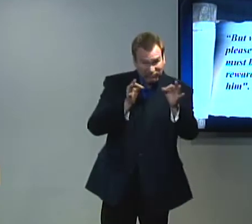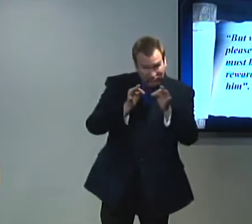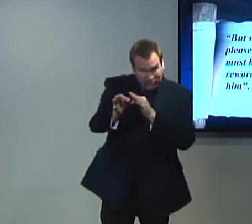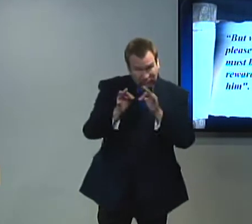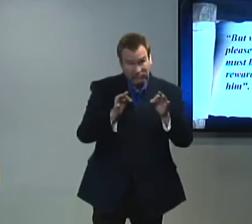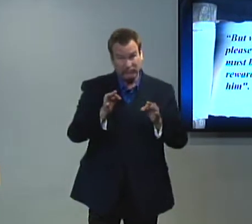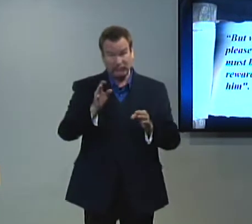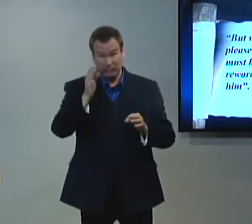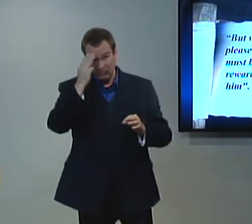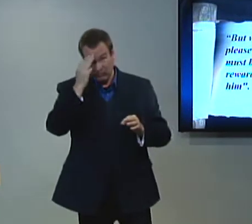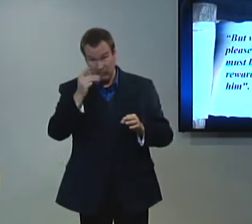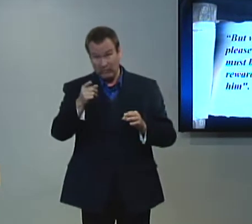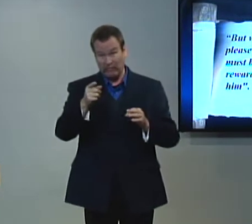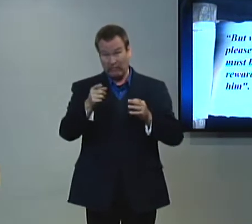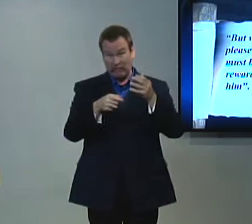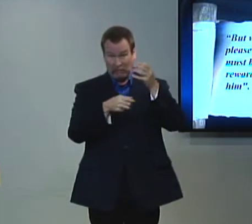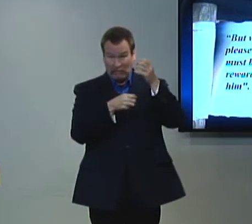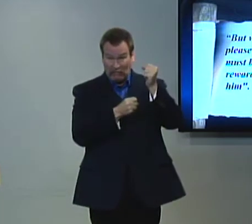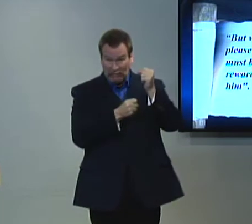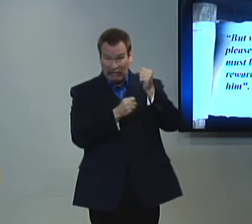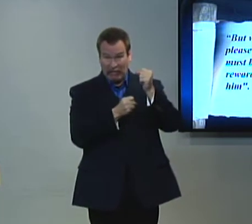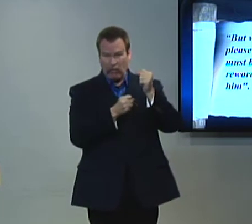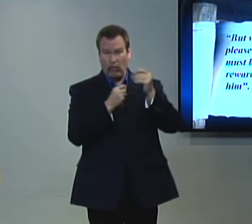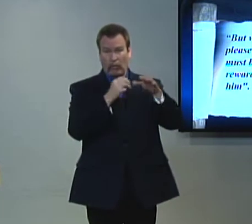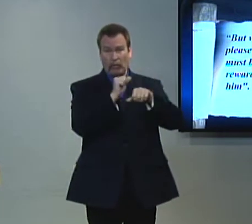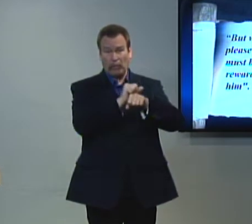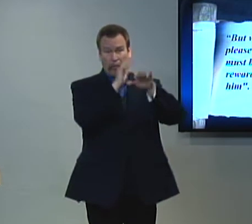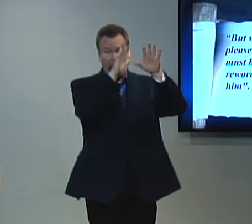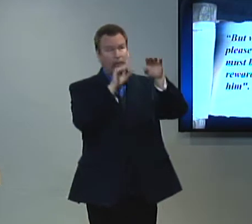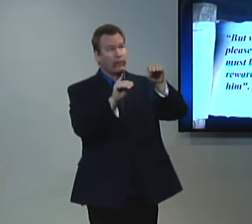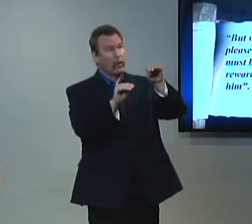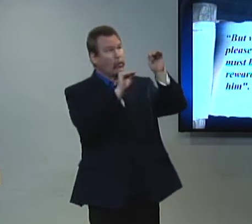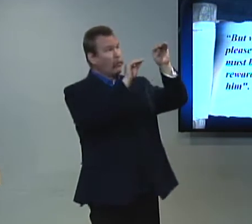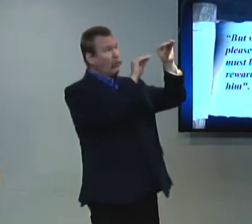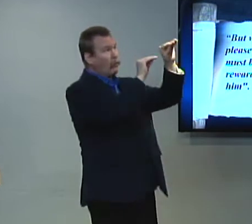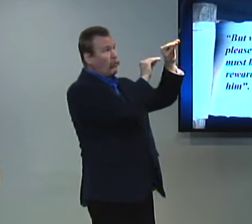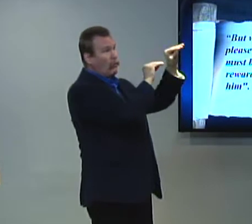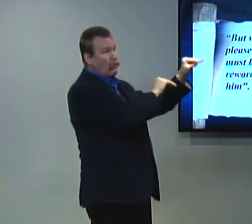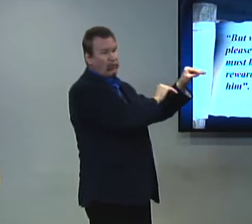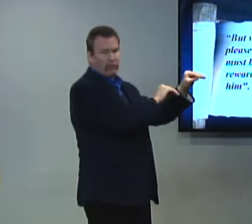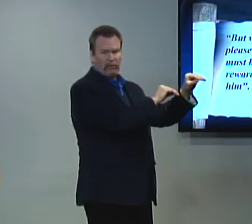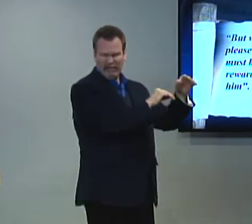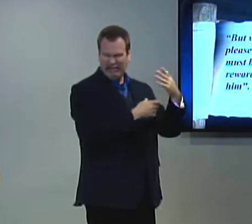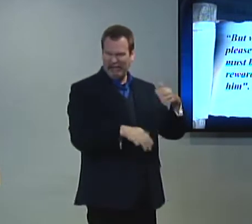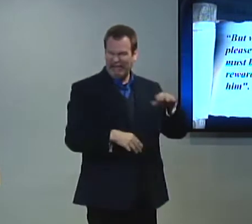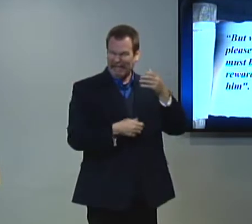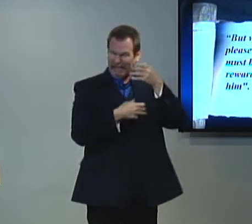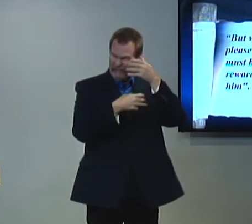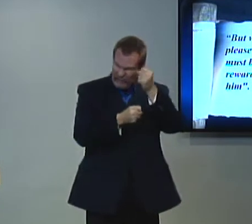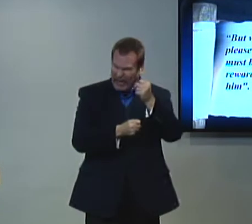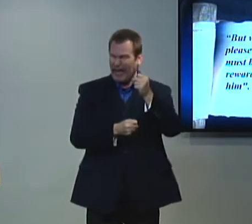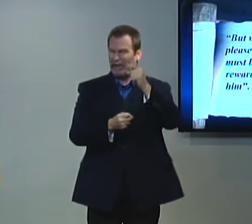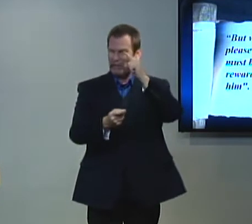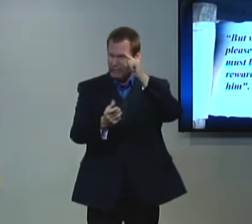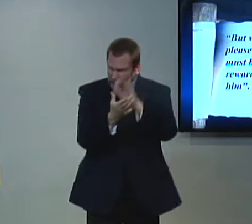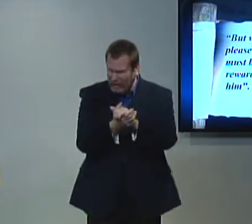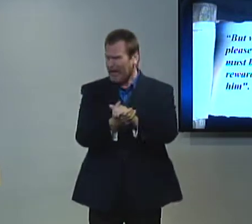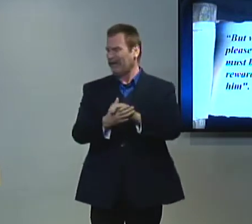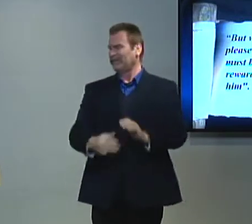salvation. But Paul has explained over and over again that one can move mountains with